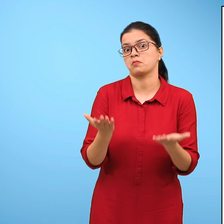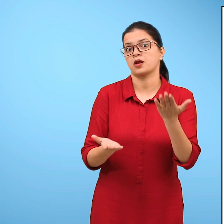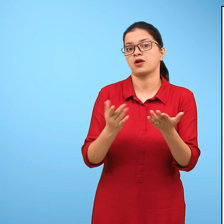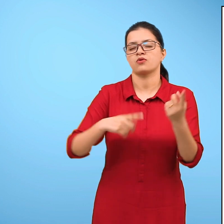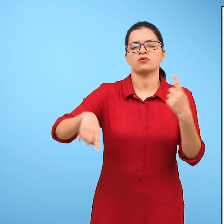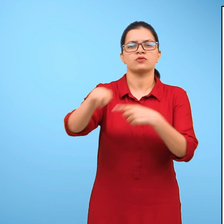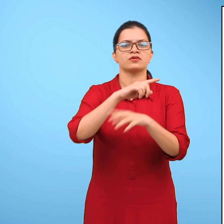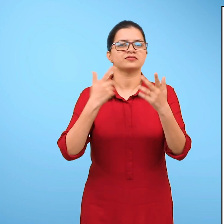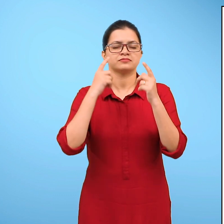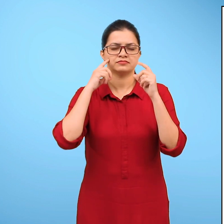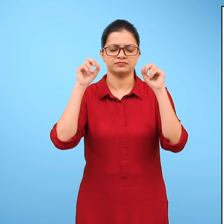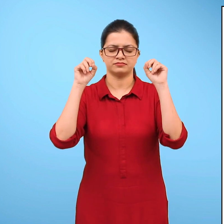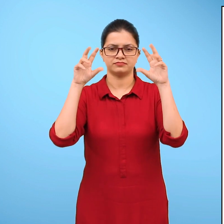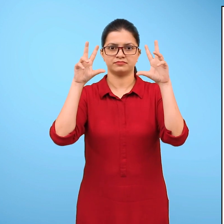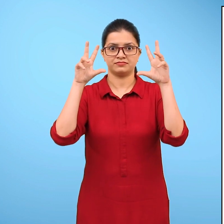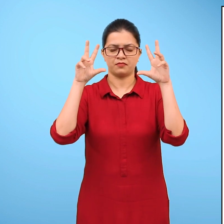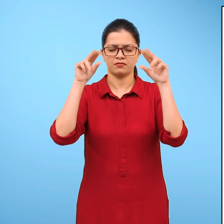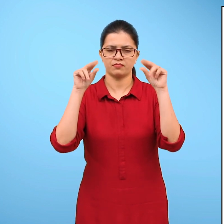You must be blinking your eyes time to time.